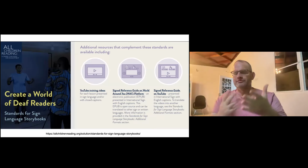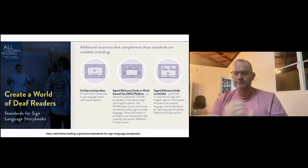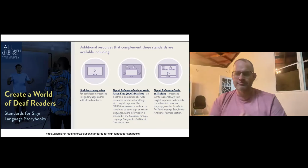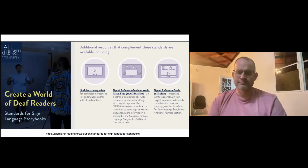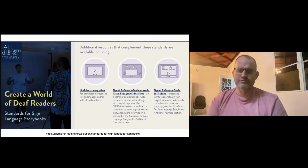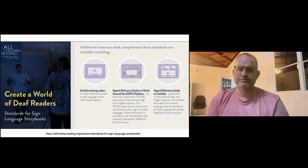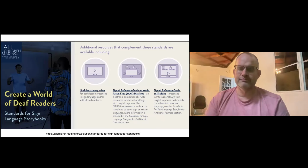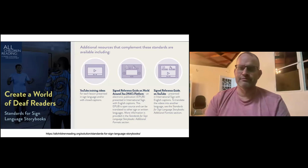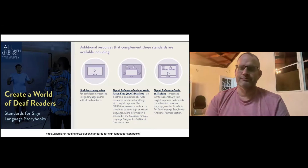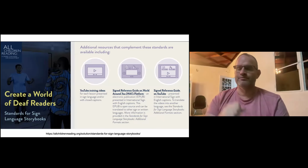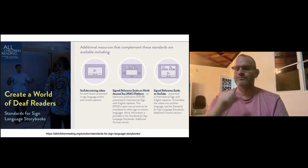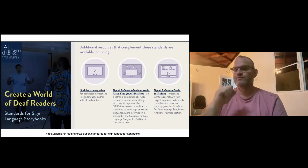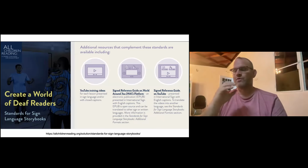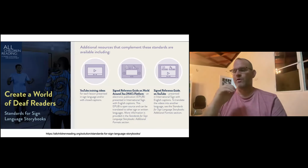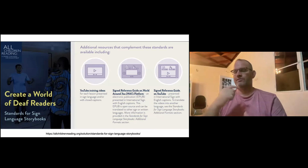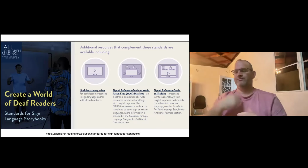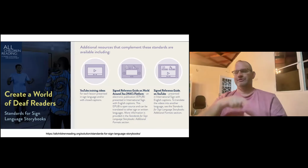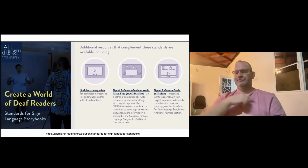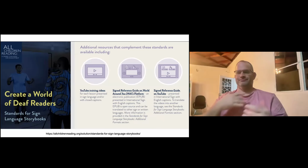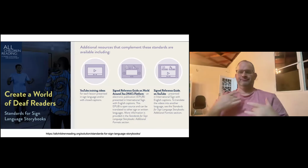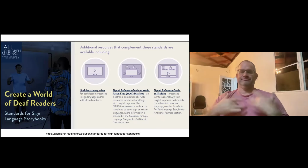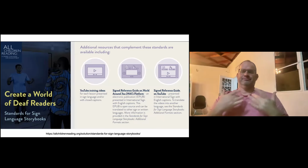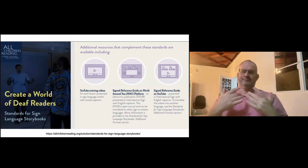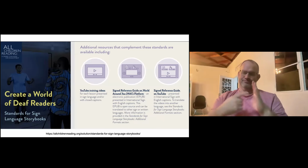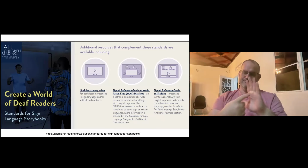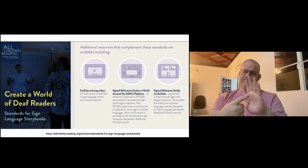deaf centers and deaf individuals to be able to access and read.